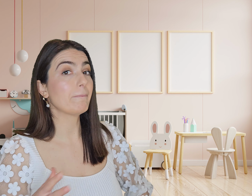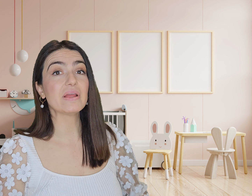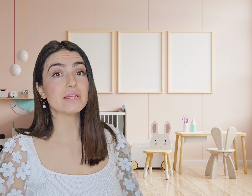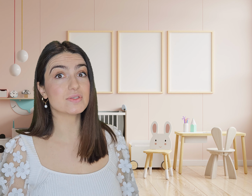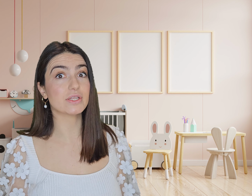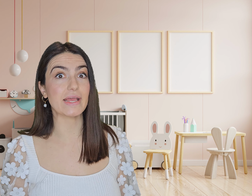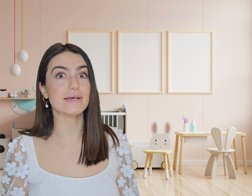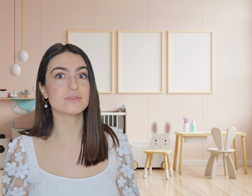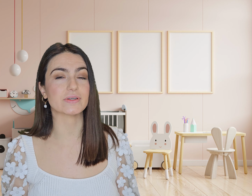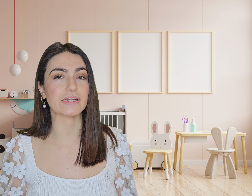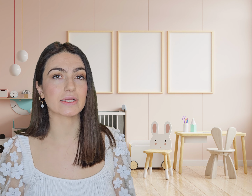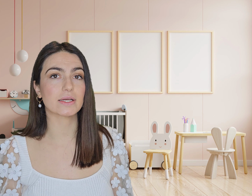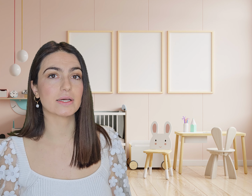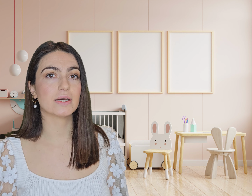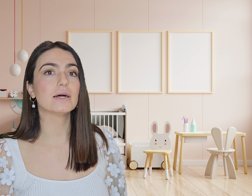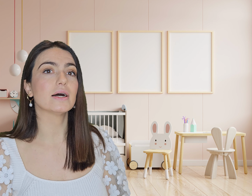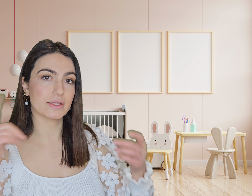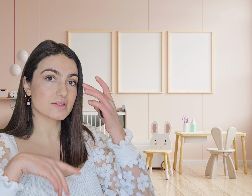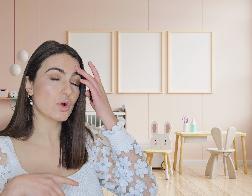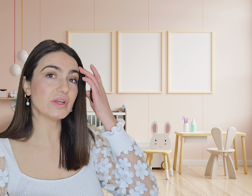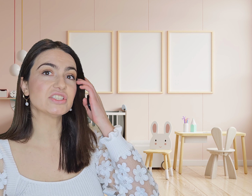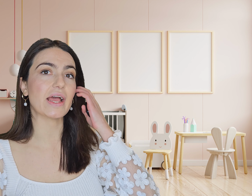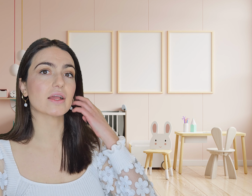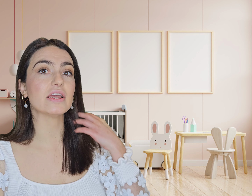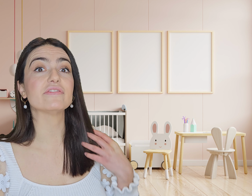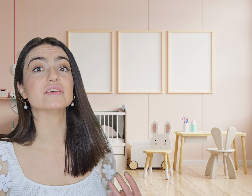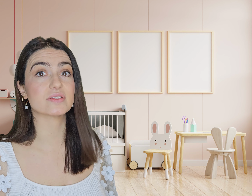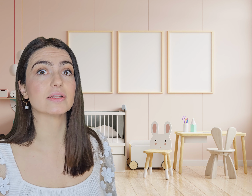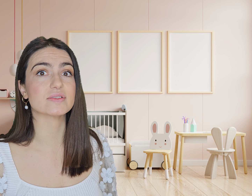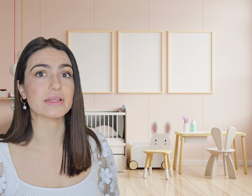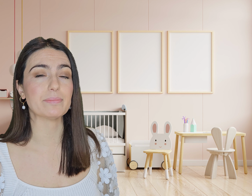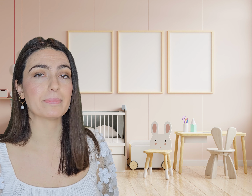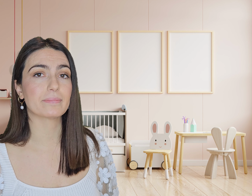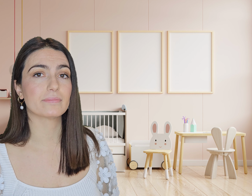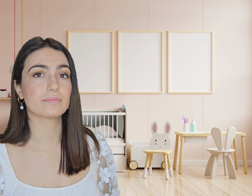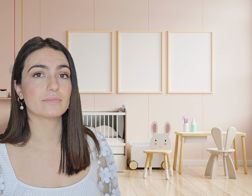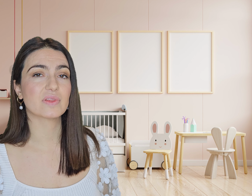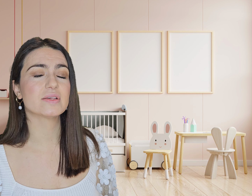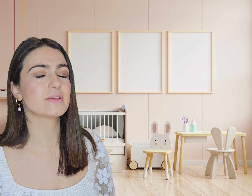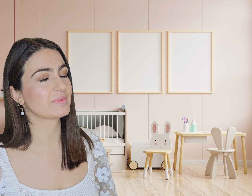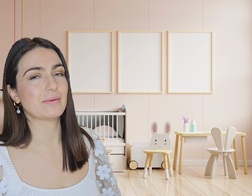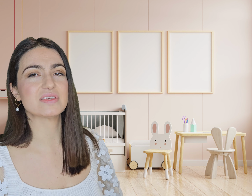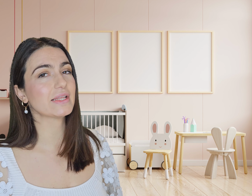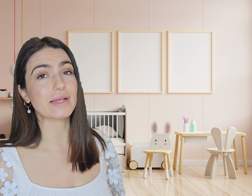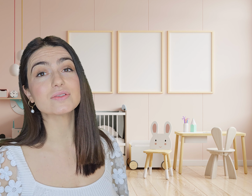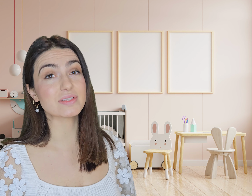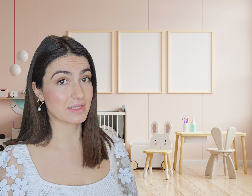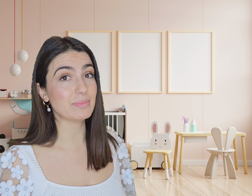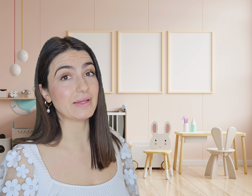he's not answering let's go and check if he's still asleep sometimes he likes to sleep in